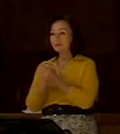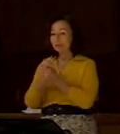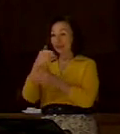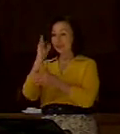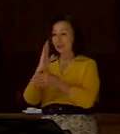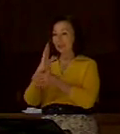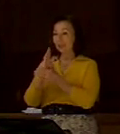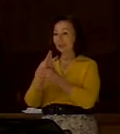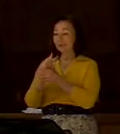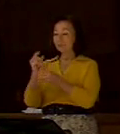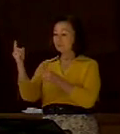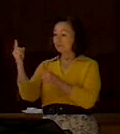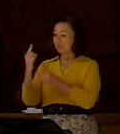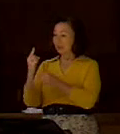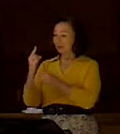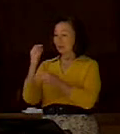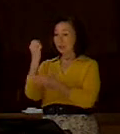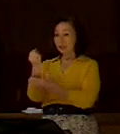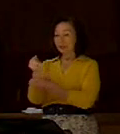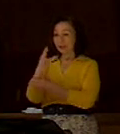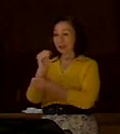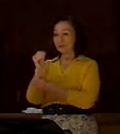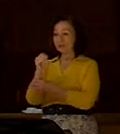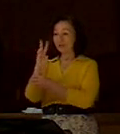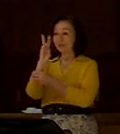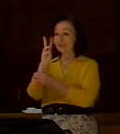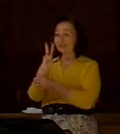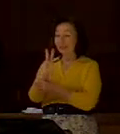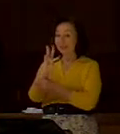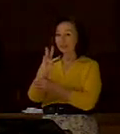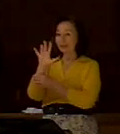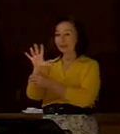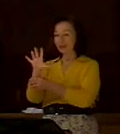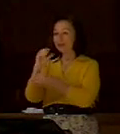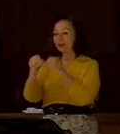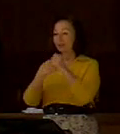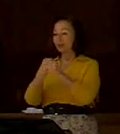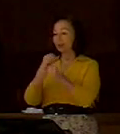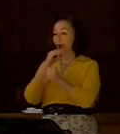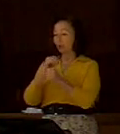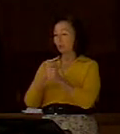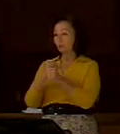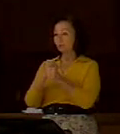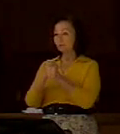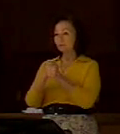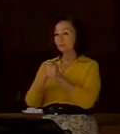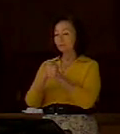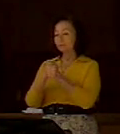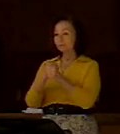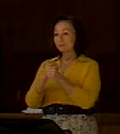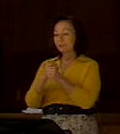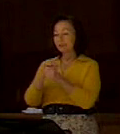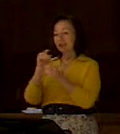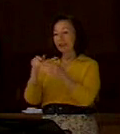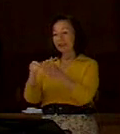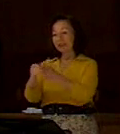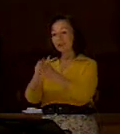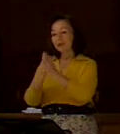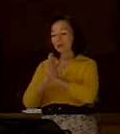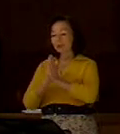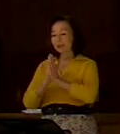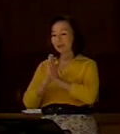had come to him, and Abraham was 75 years at the time. He is requested by God to